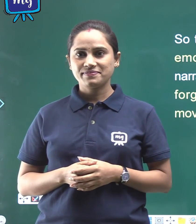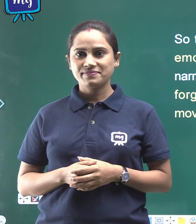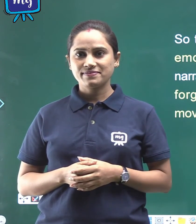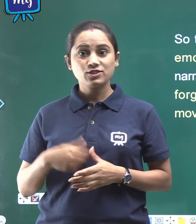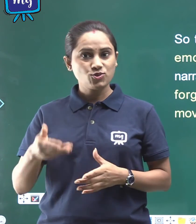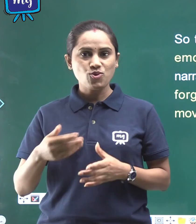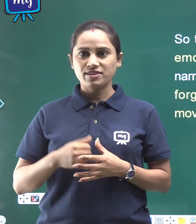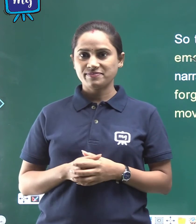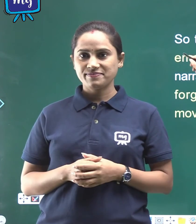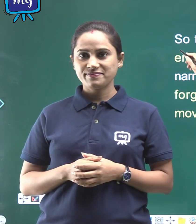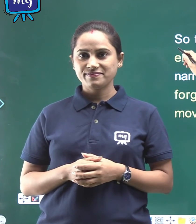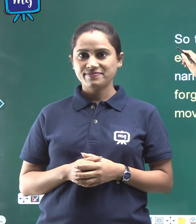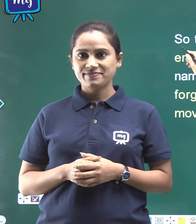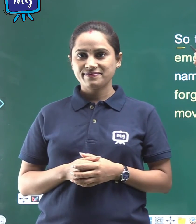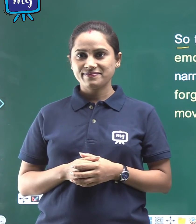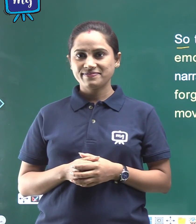So